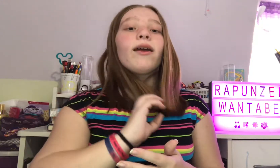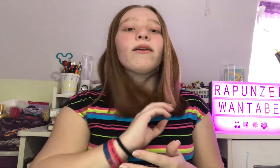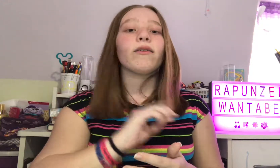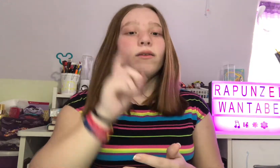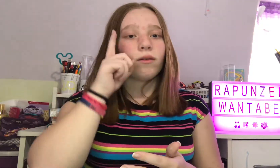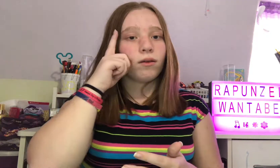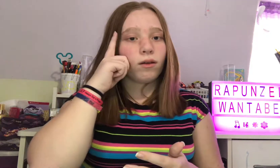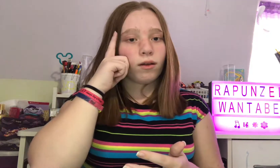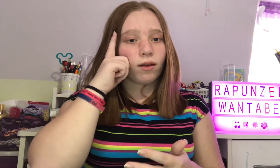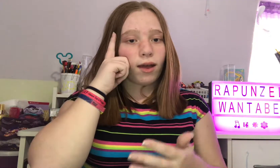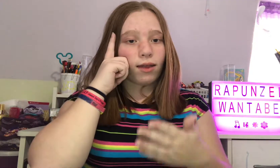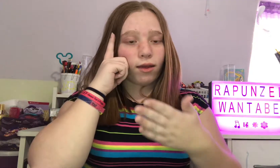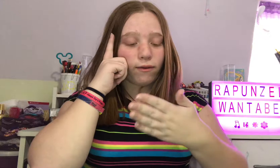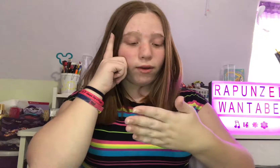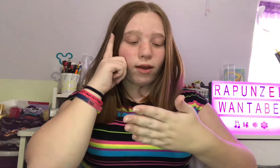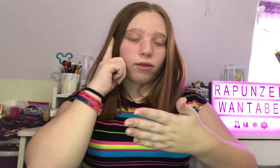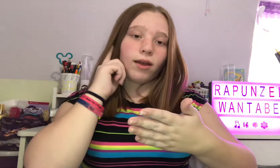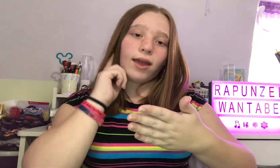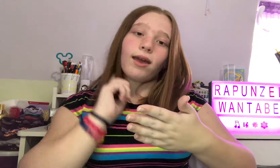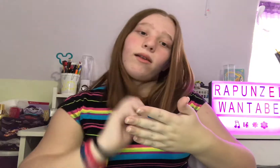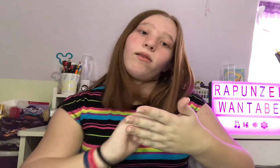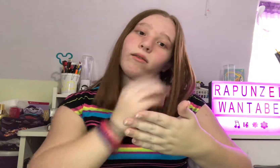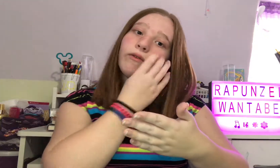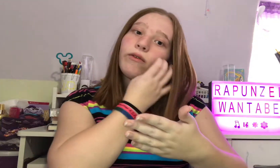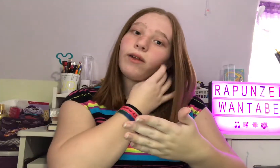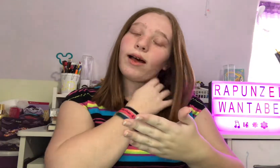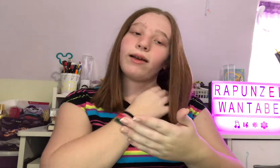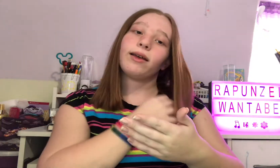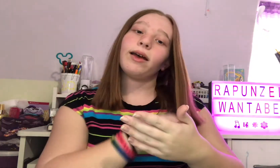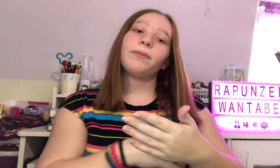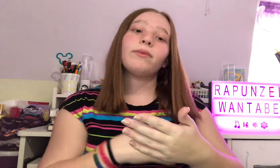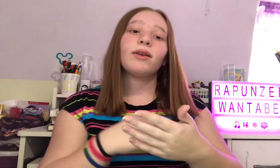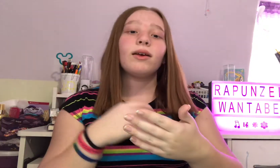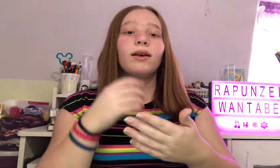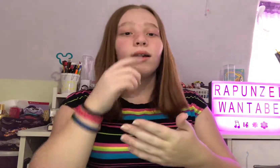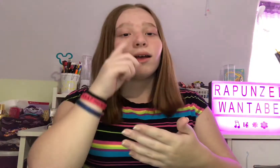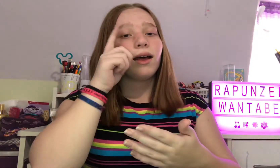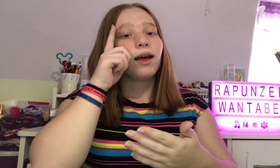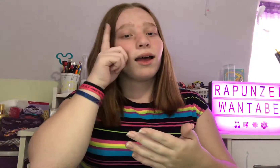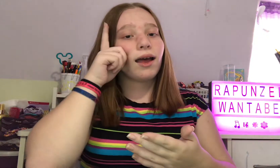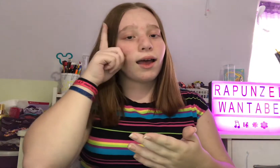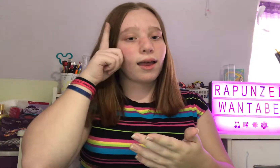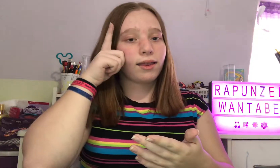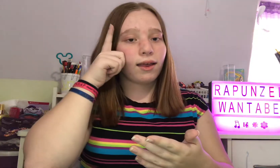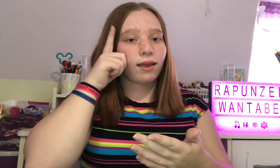face, and then you have your other hand flat again, and then,